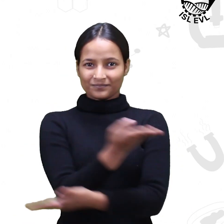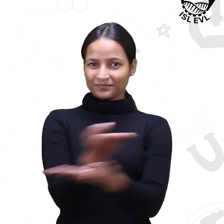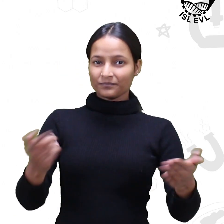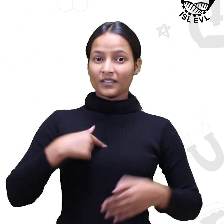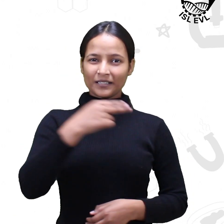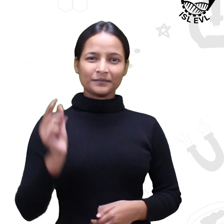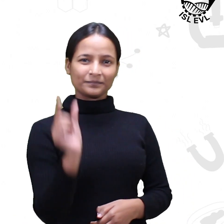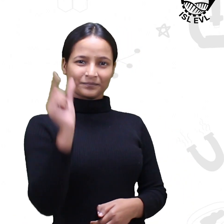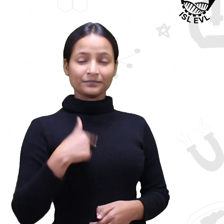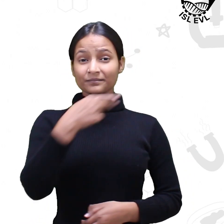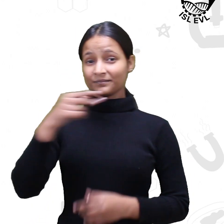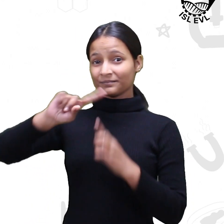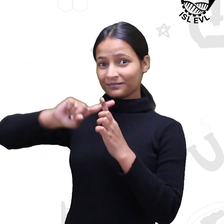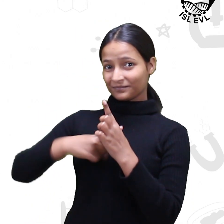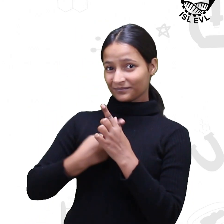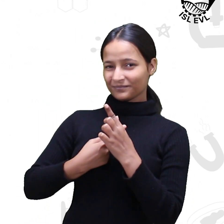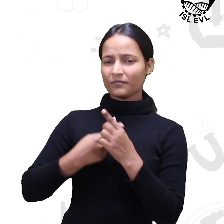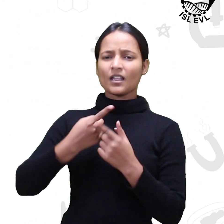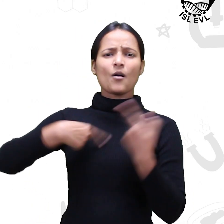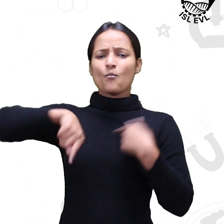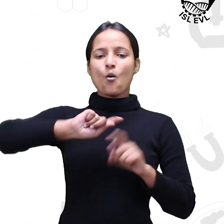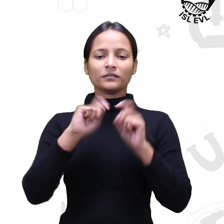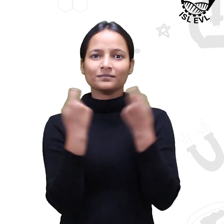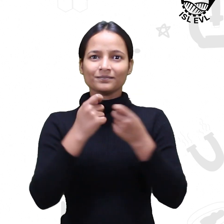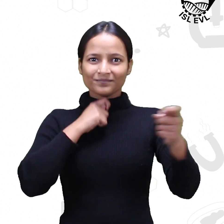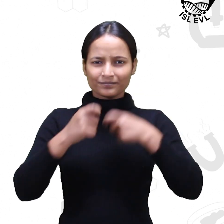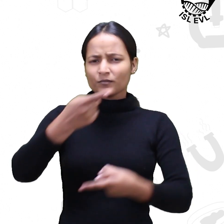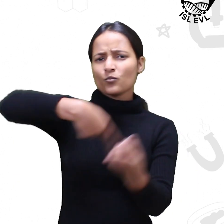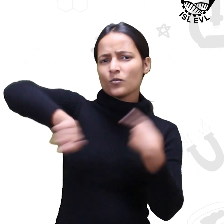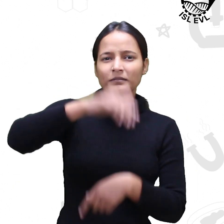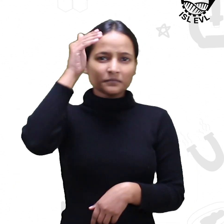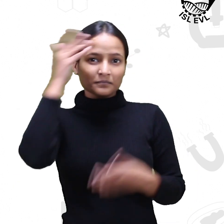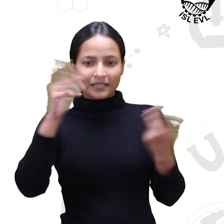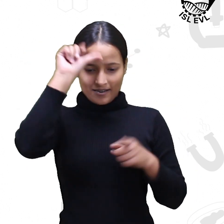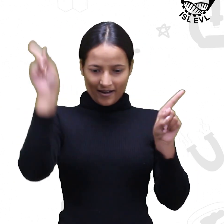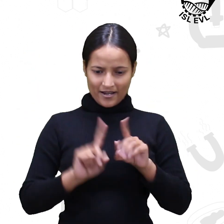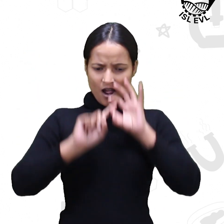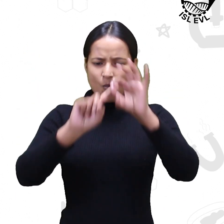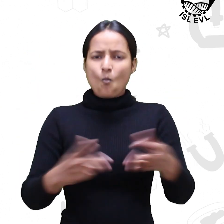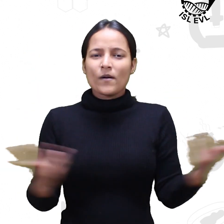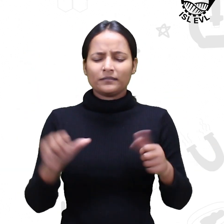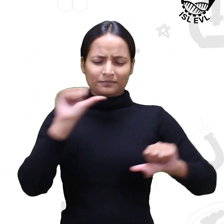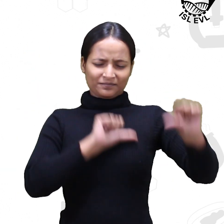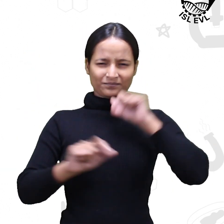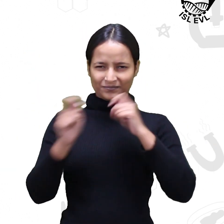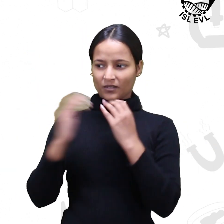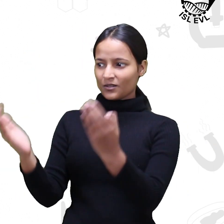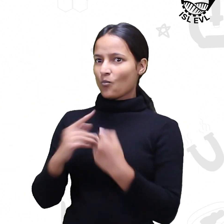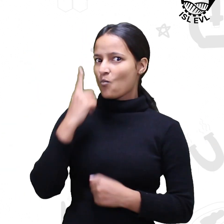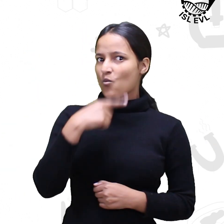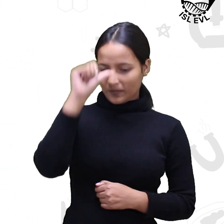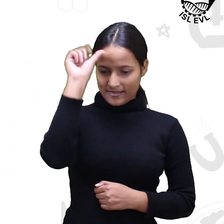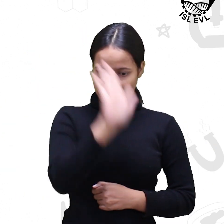Hi everyone, I'm Utsuka. I am Jigyasa and You're you are listening to India Asks Why, a science podcast